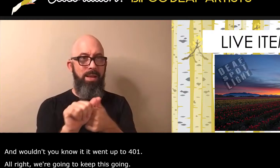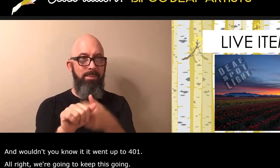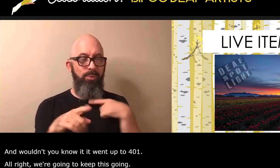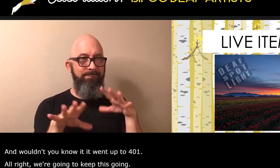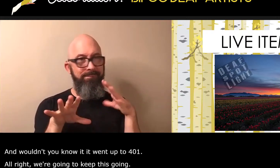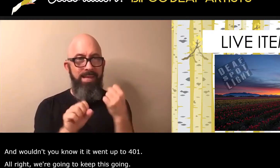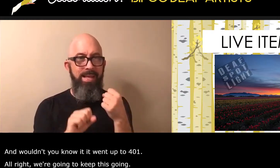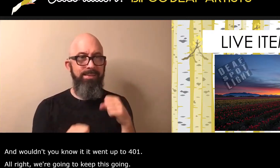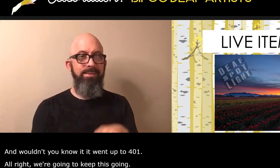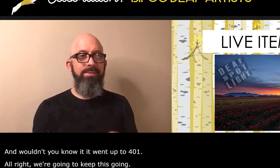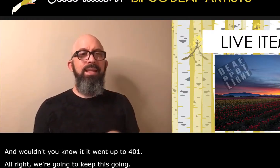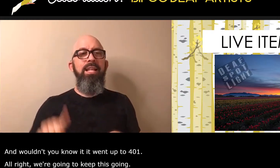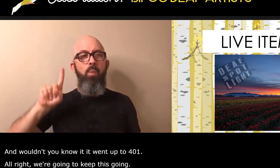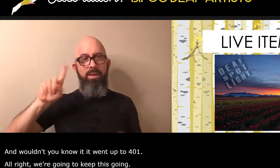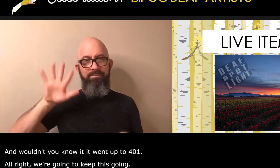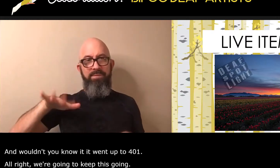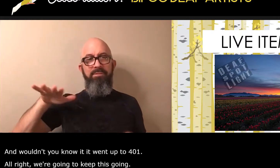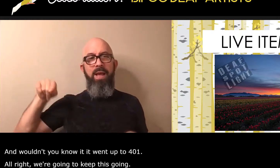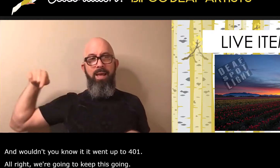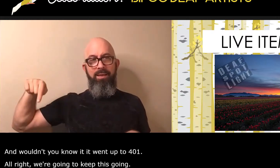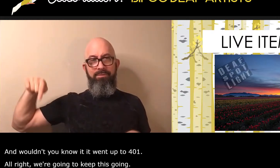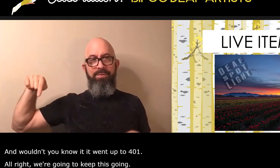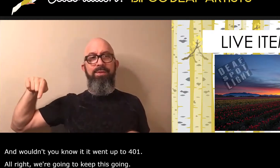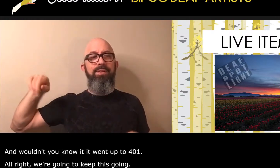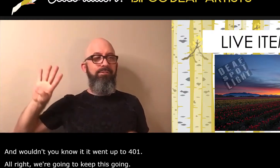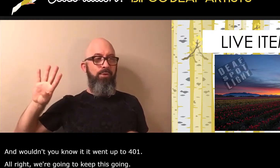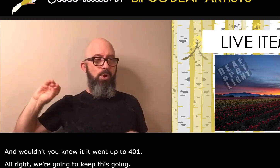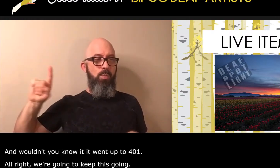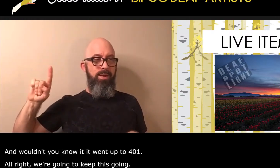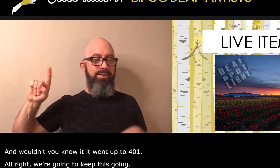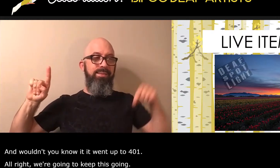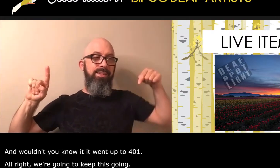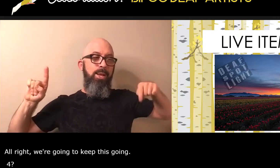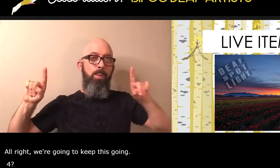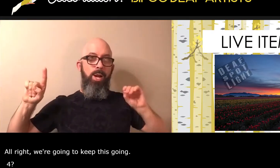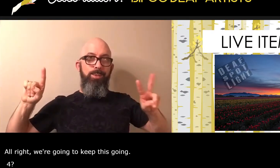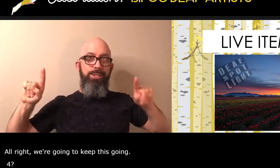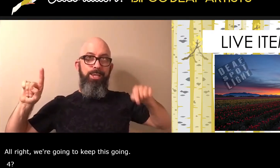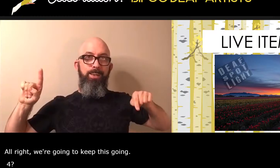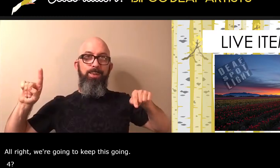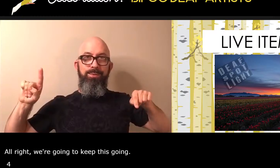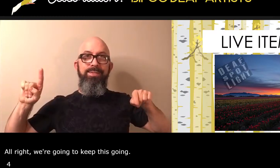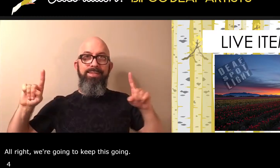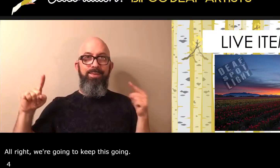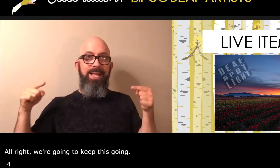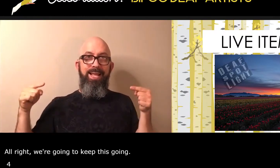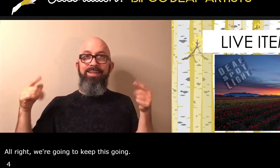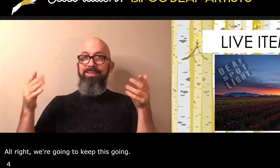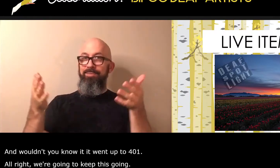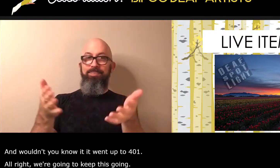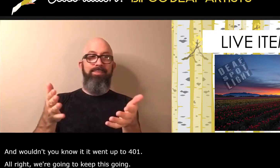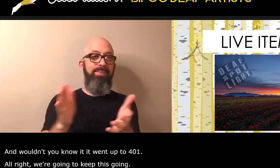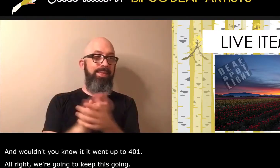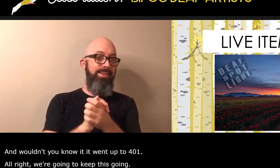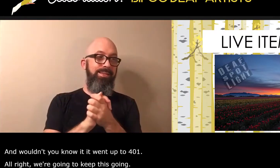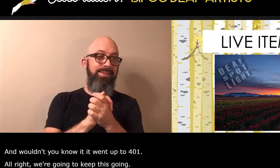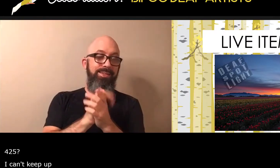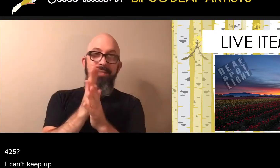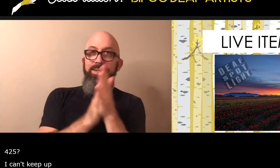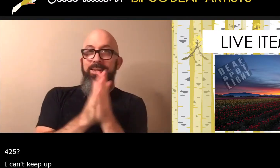I want to see, I can't keep up because it's changing so fast, quickly. 155 is at 401,